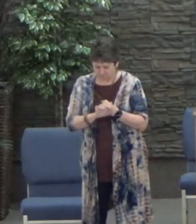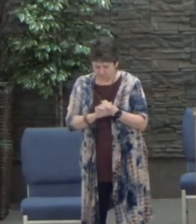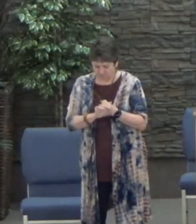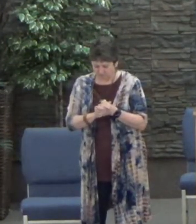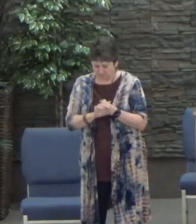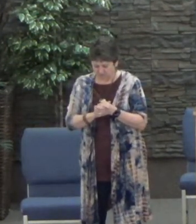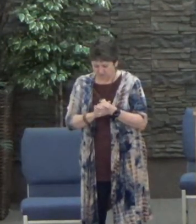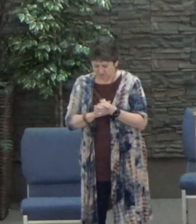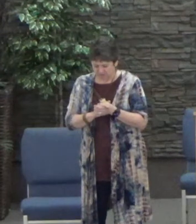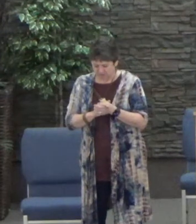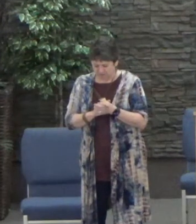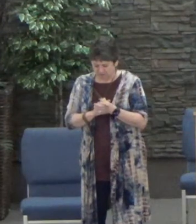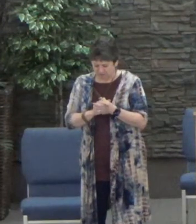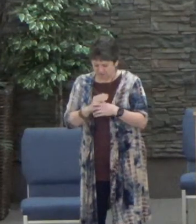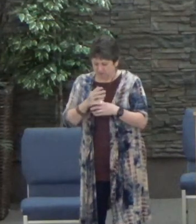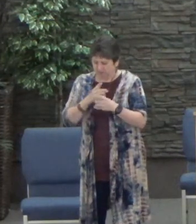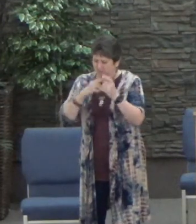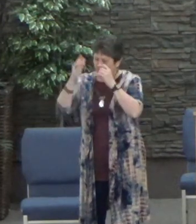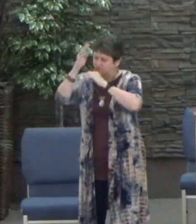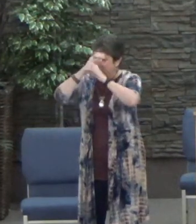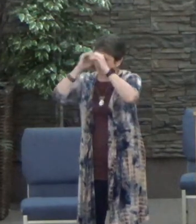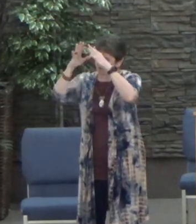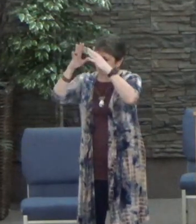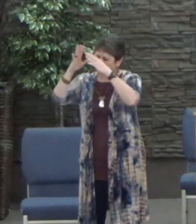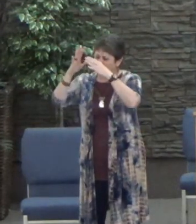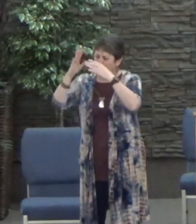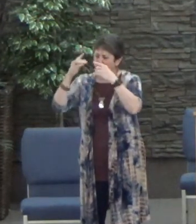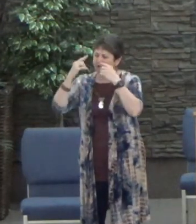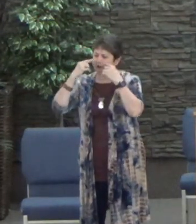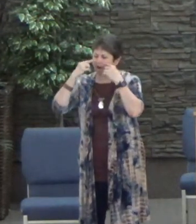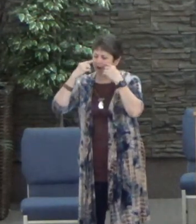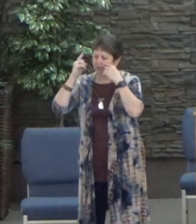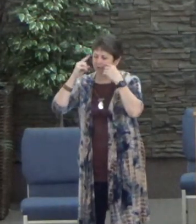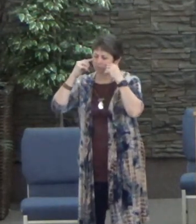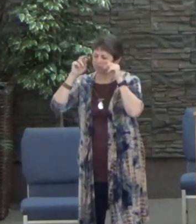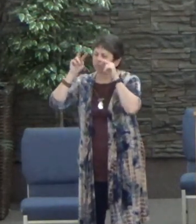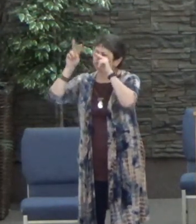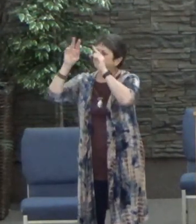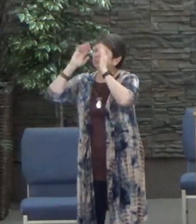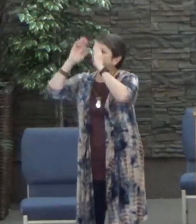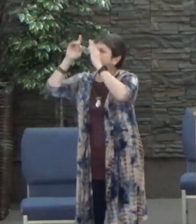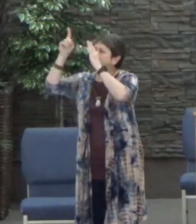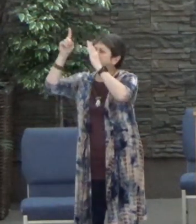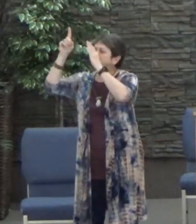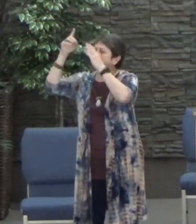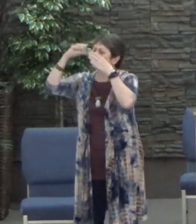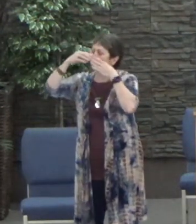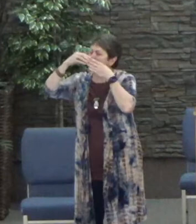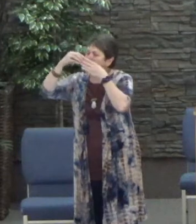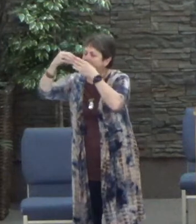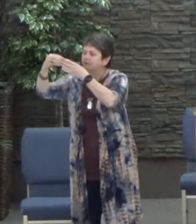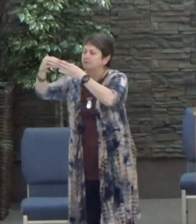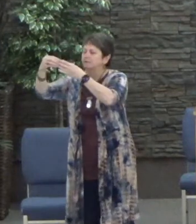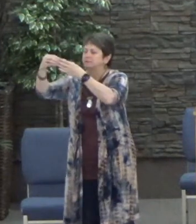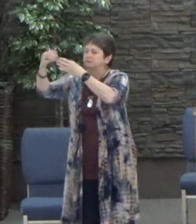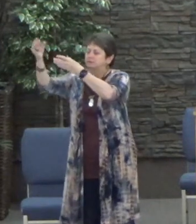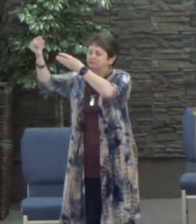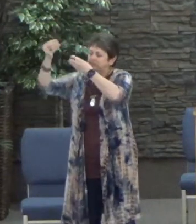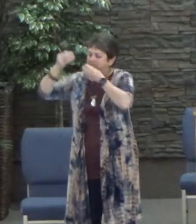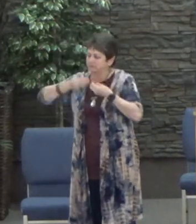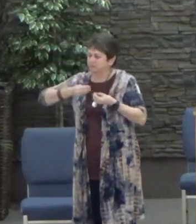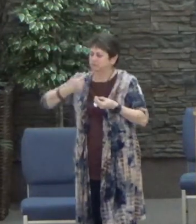Dear Heavenly Father, our eyes are on you. Lead us, guide us, give us what we